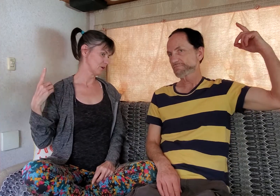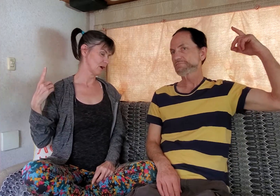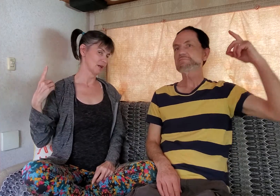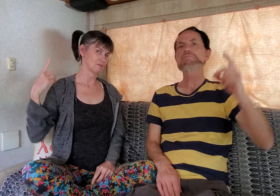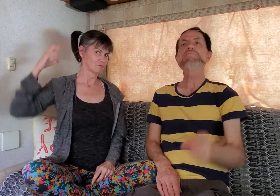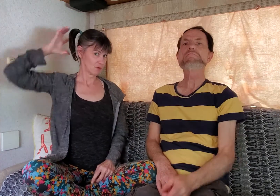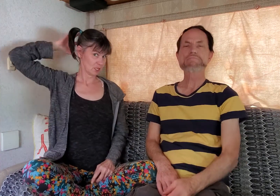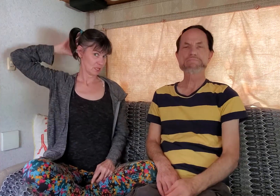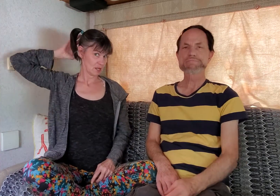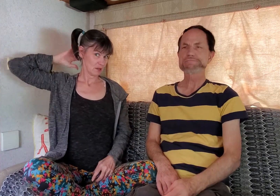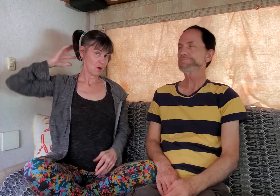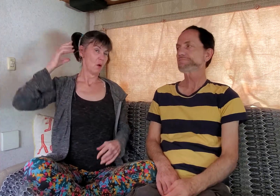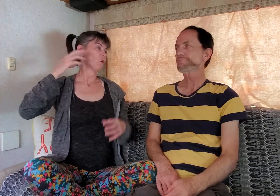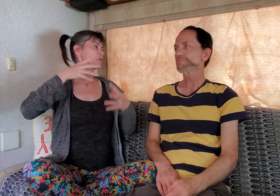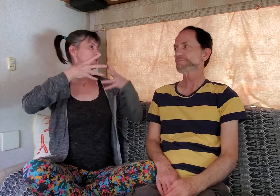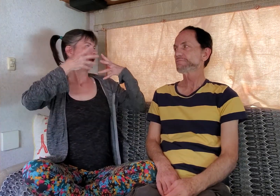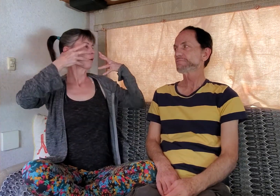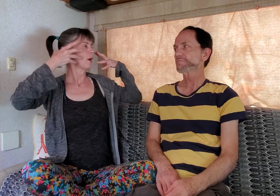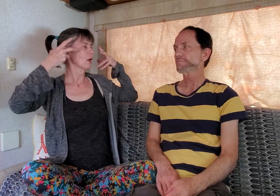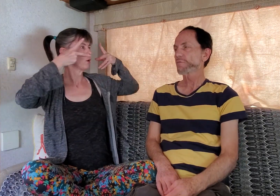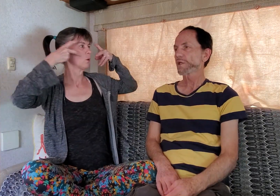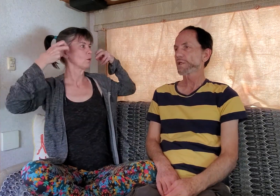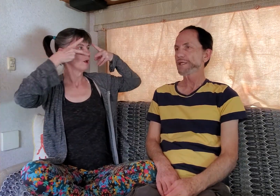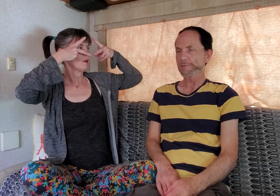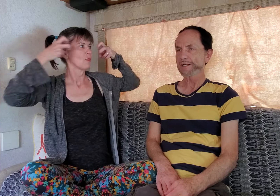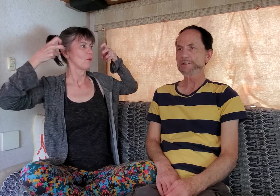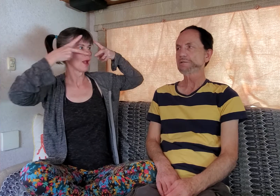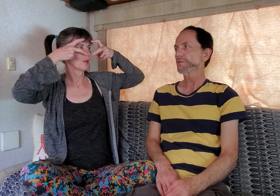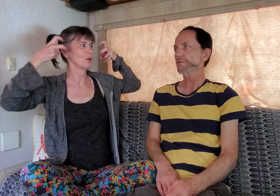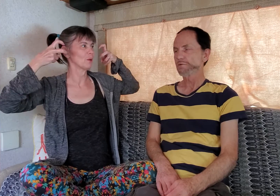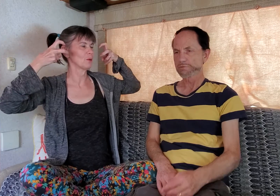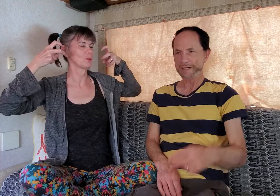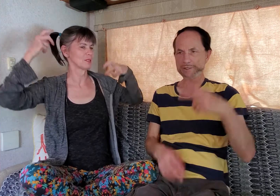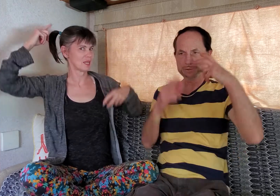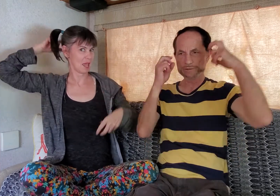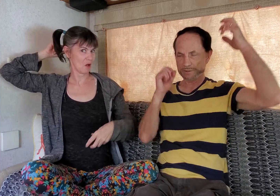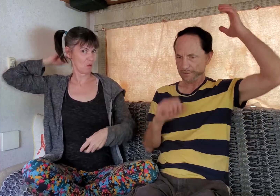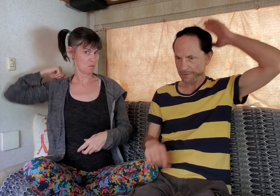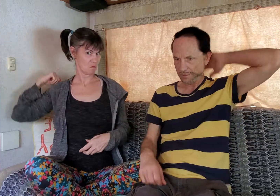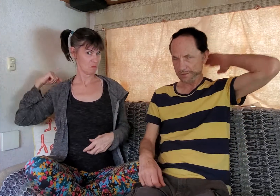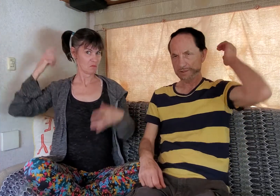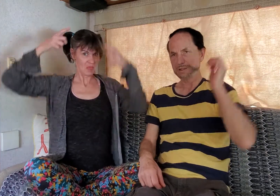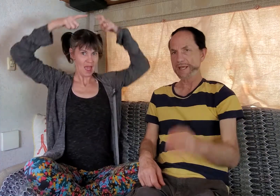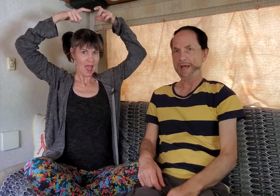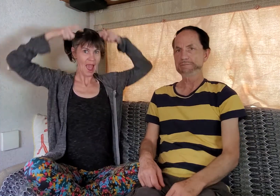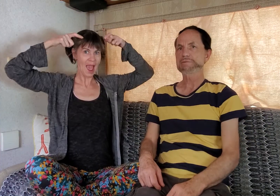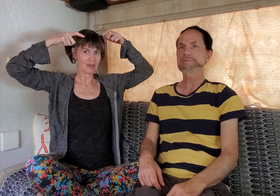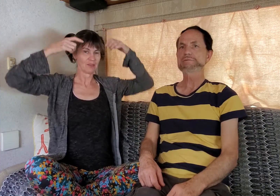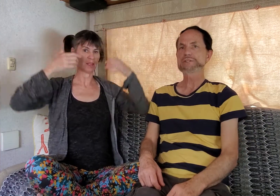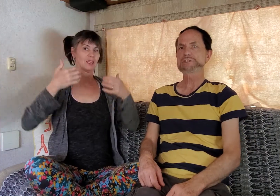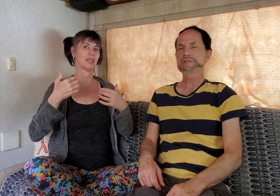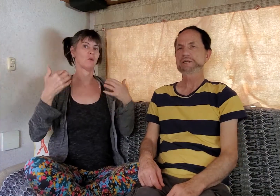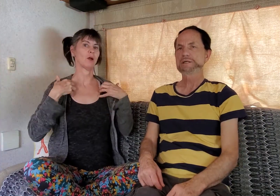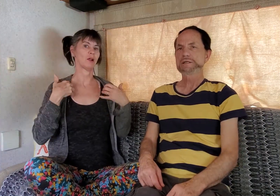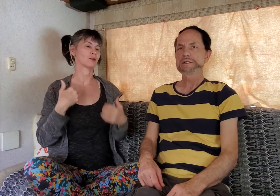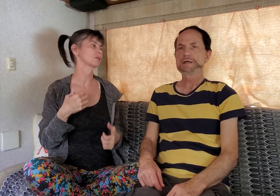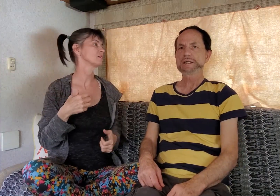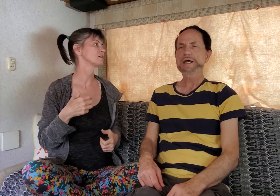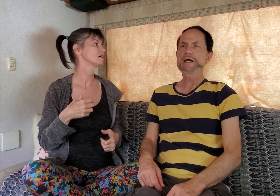Crockett, for his, was that like a raccoon? Yeah, raccoon. The raccoon Raccoon tail hat that he wears. Yeah,